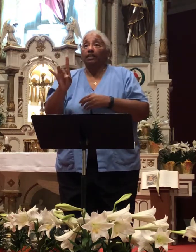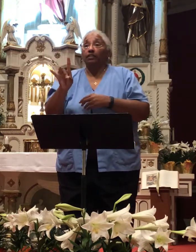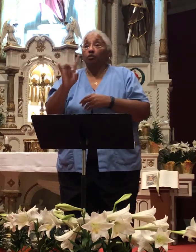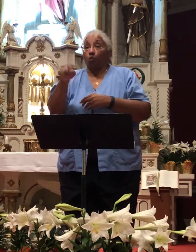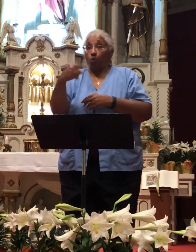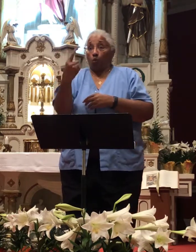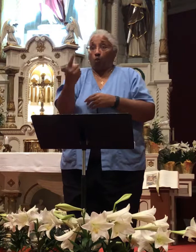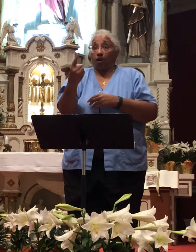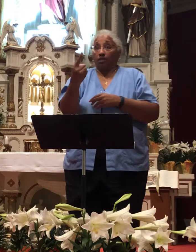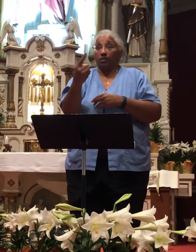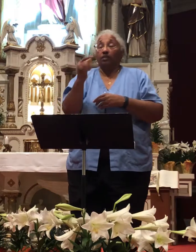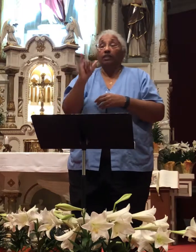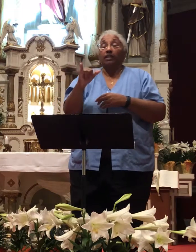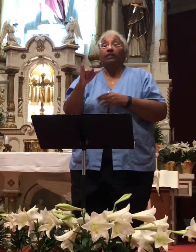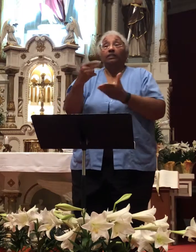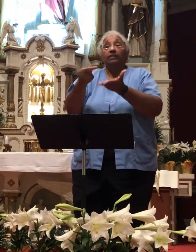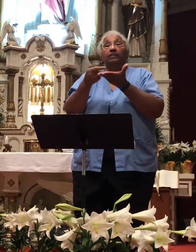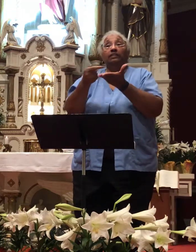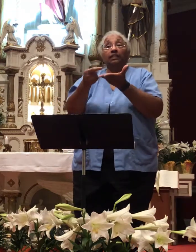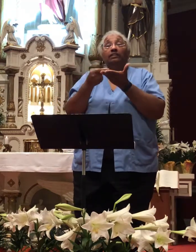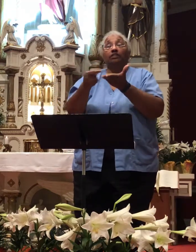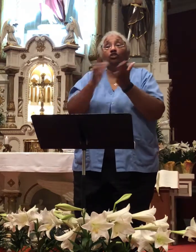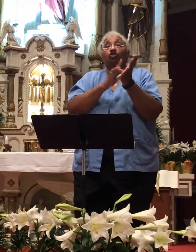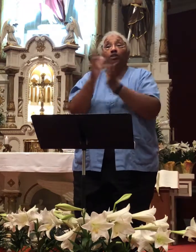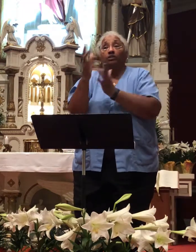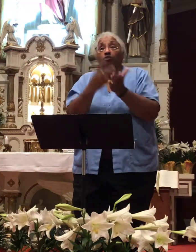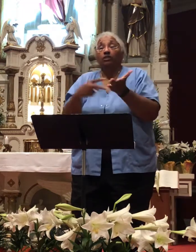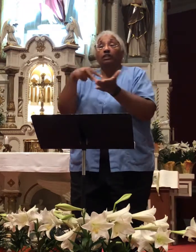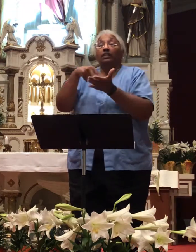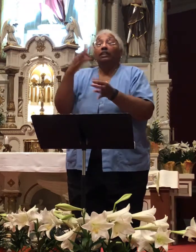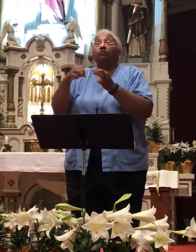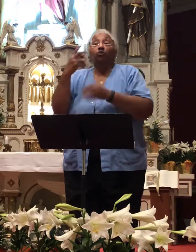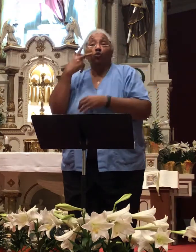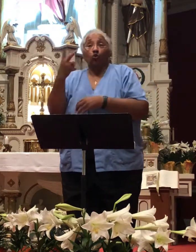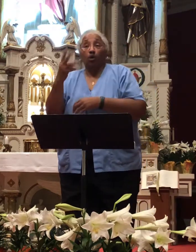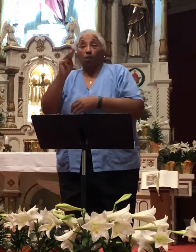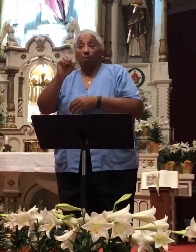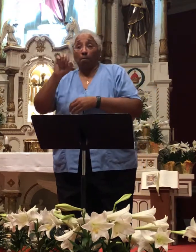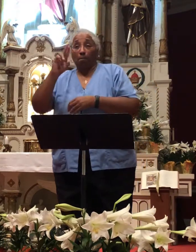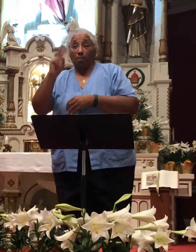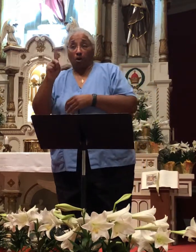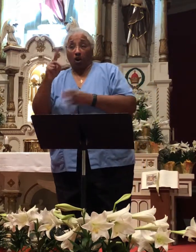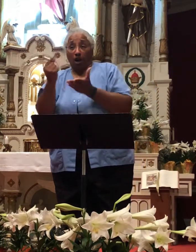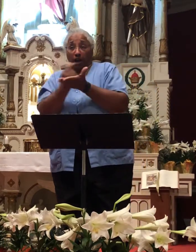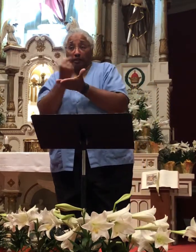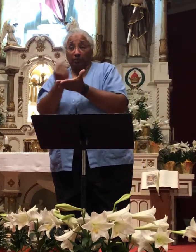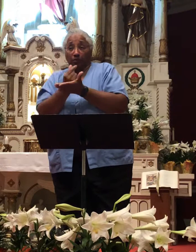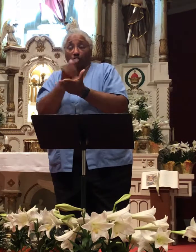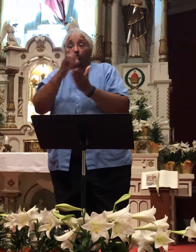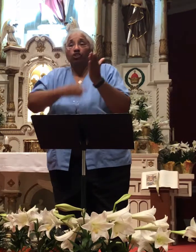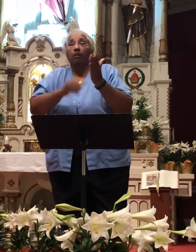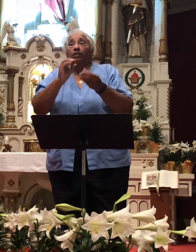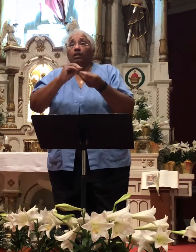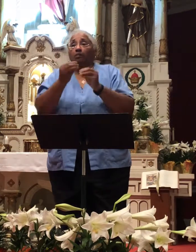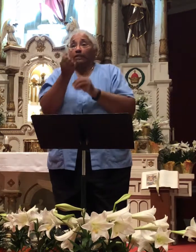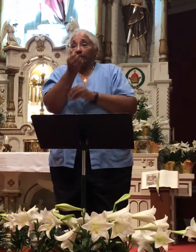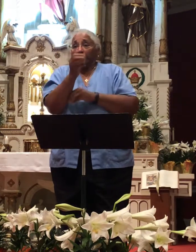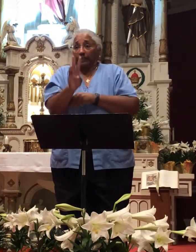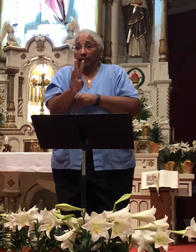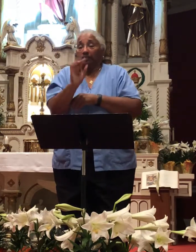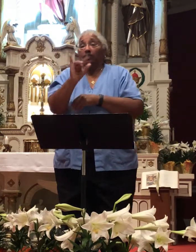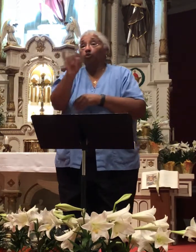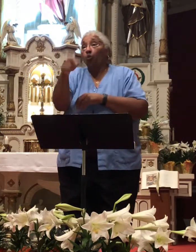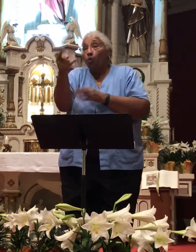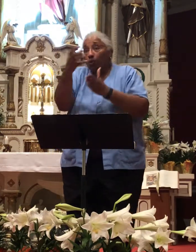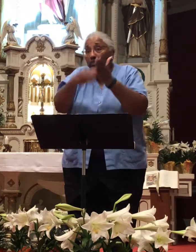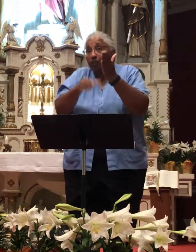that talks about the resurrection of Jesus. If you look at Mark's Gospel, it's chapter 16. That's the only chapter